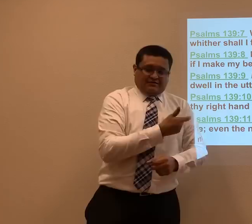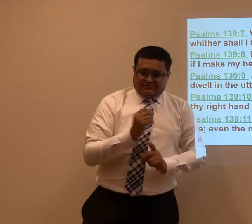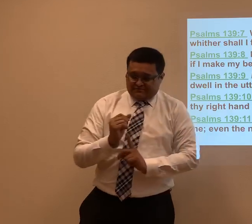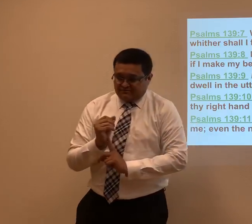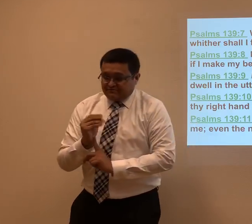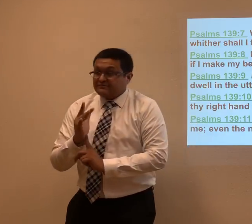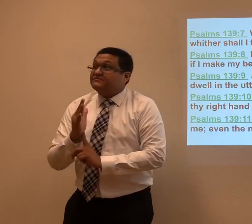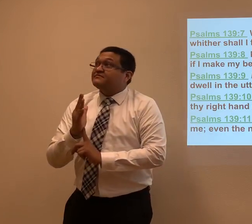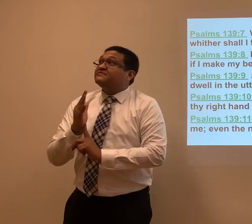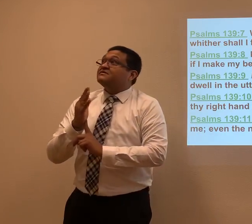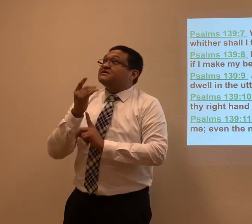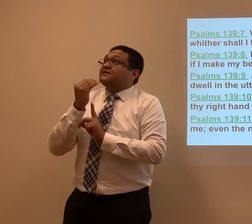So like the Lord